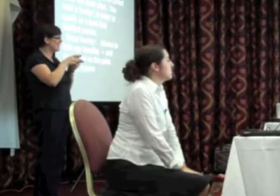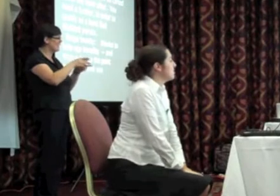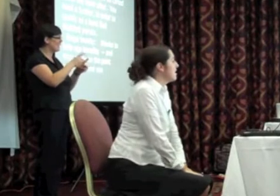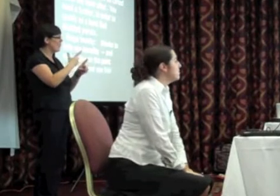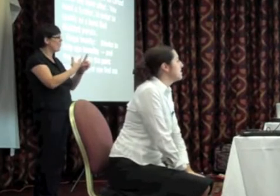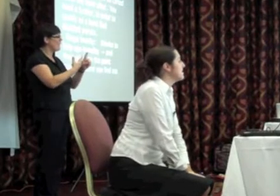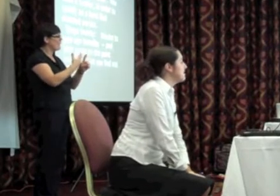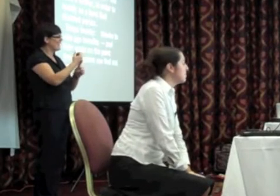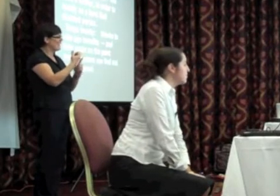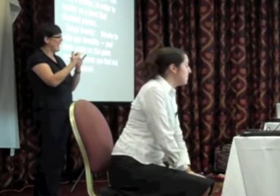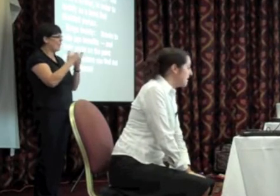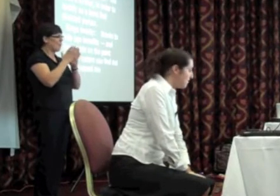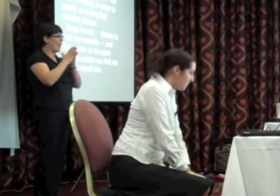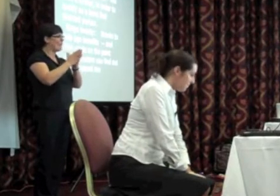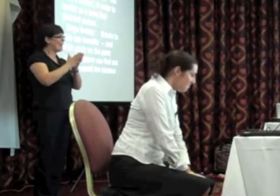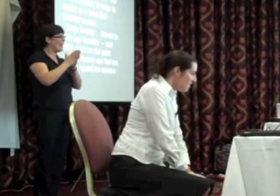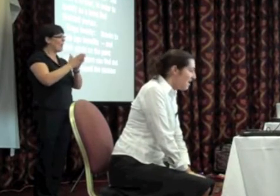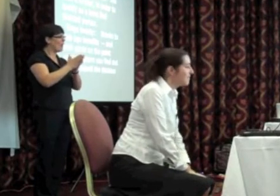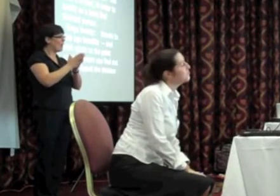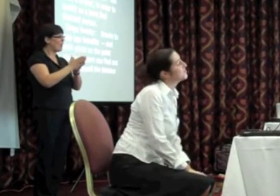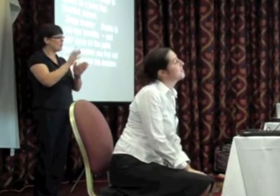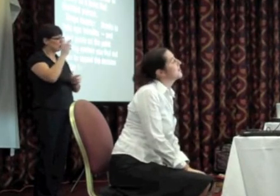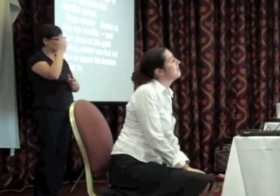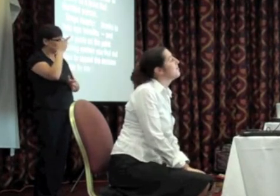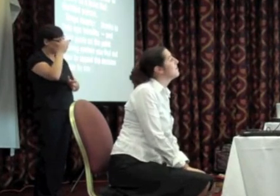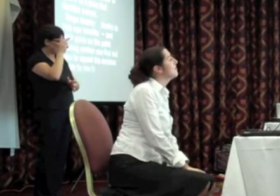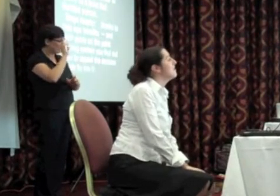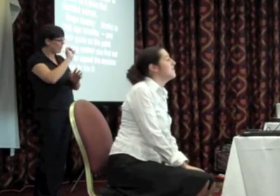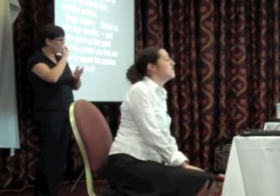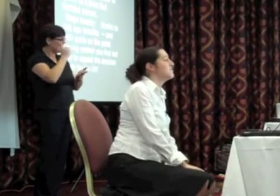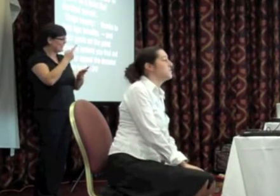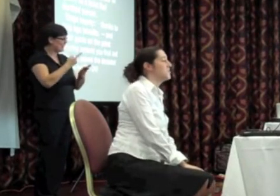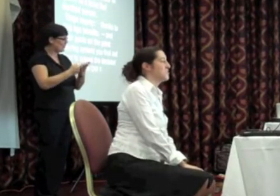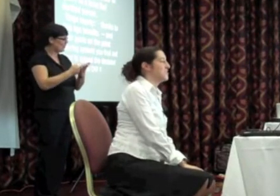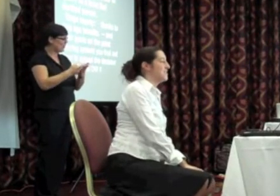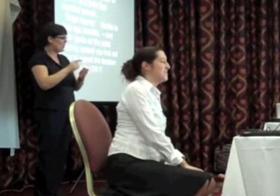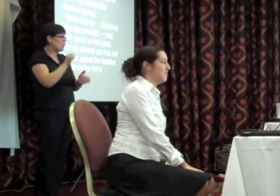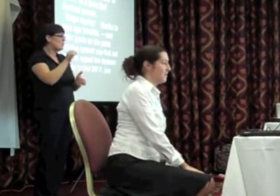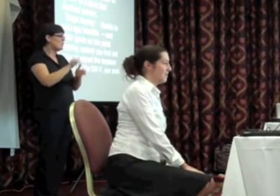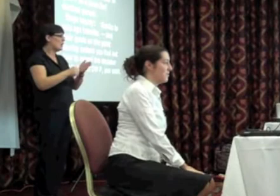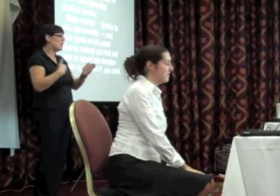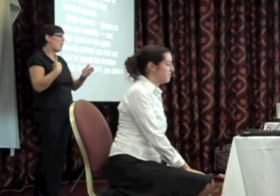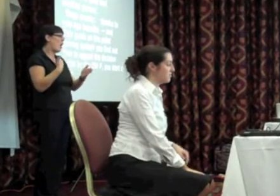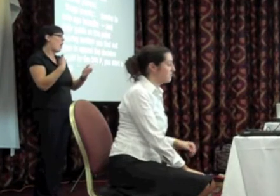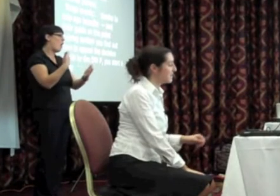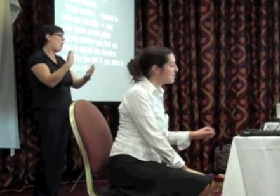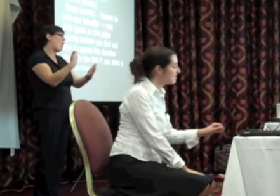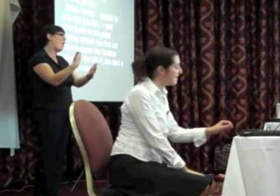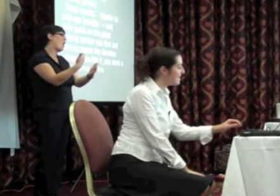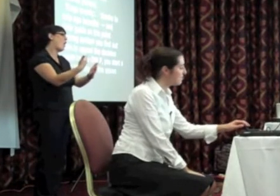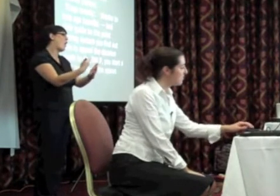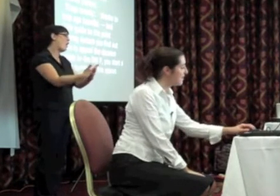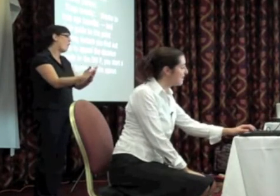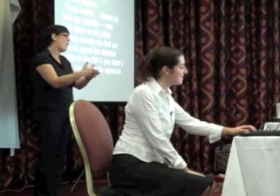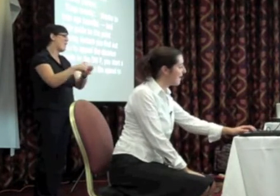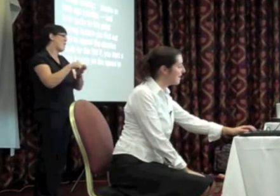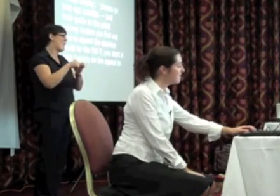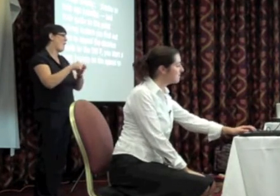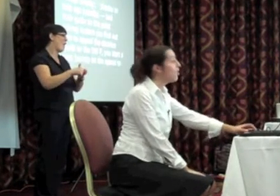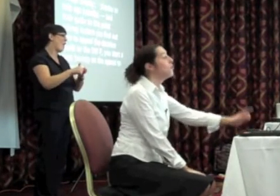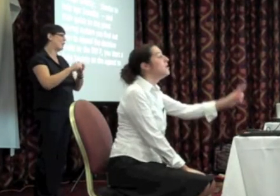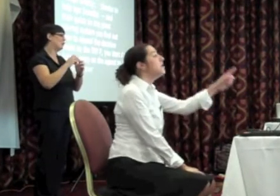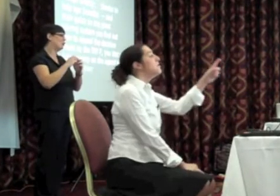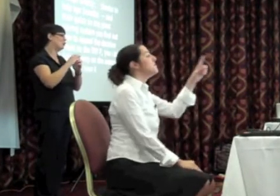the decision made by the DWP. And you start the long, arduous journey on the appeal to reinstate your